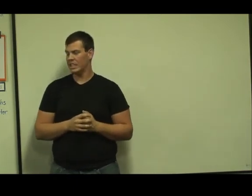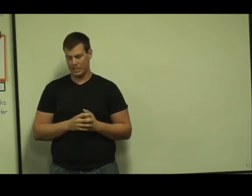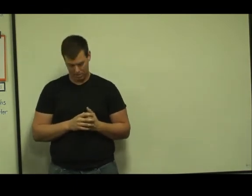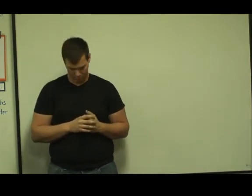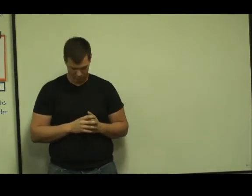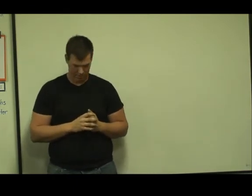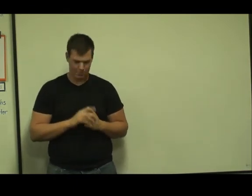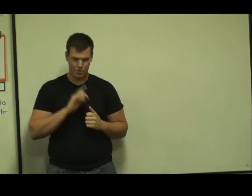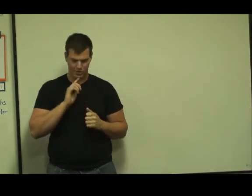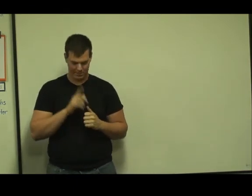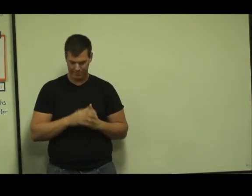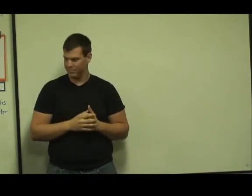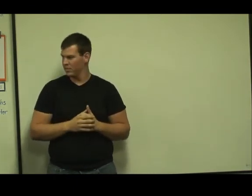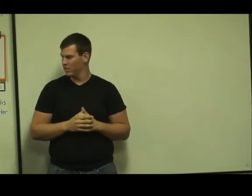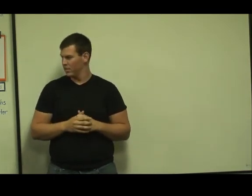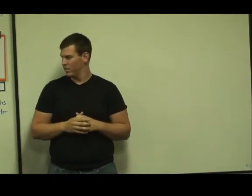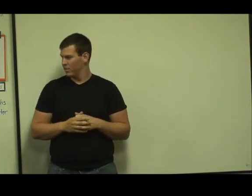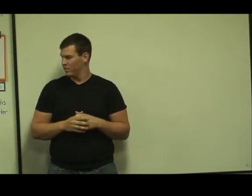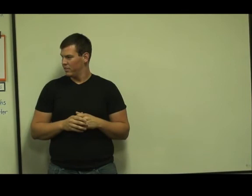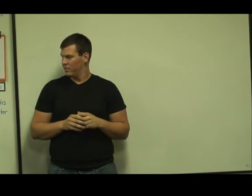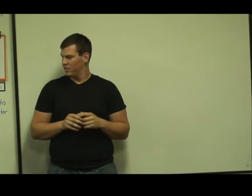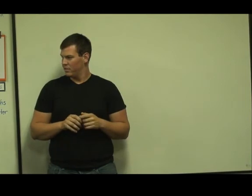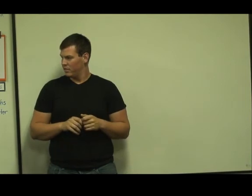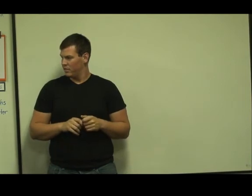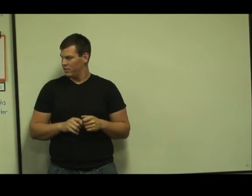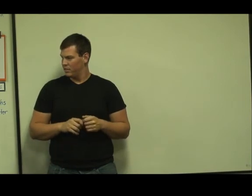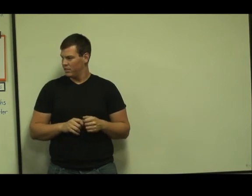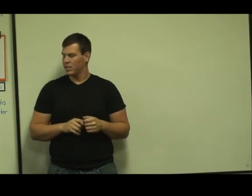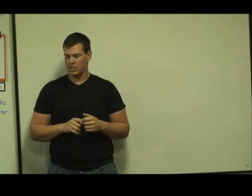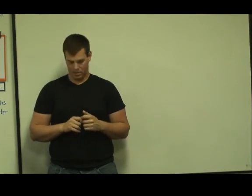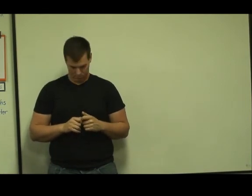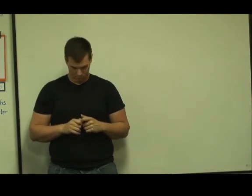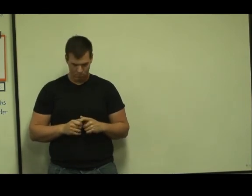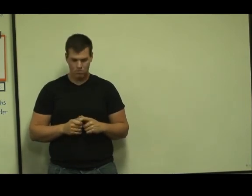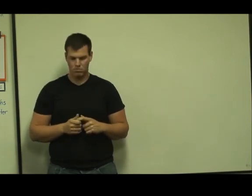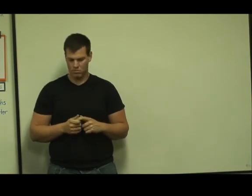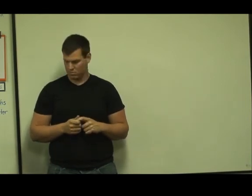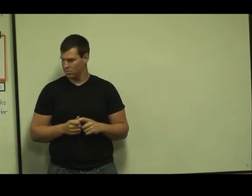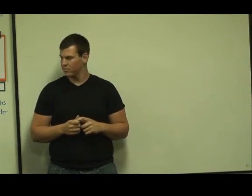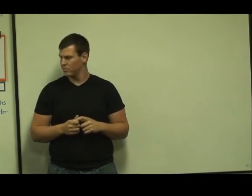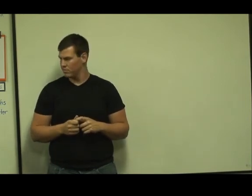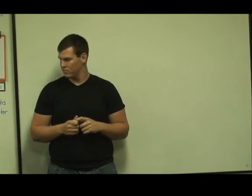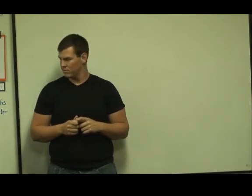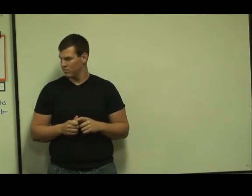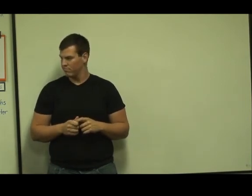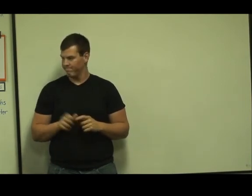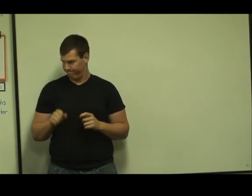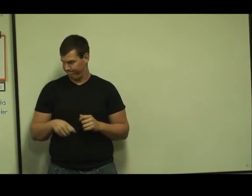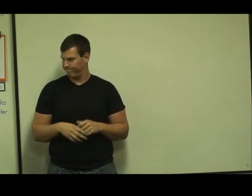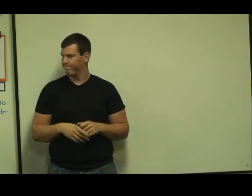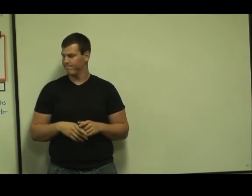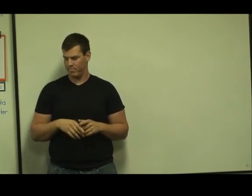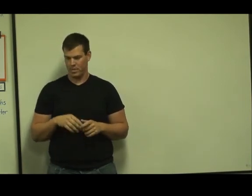Yes, absolutely. So they have like the capability Yes. of making sounds.